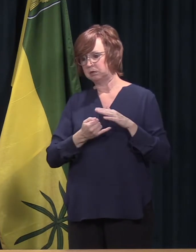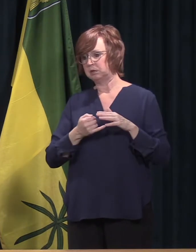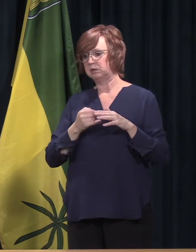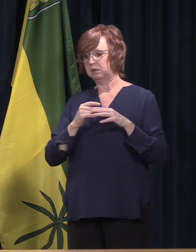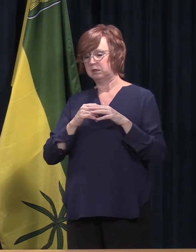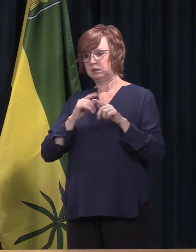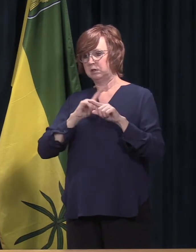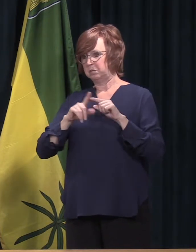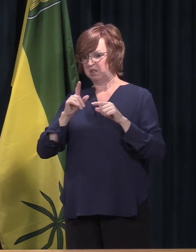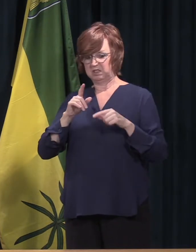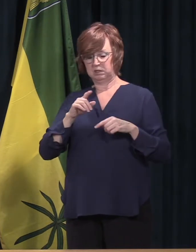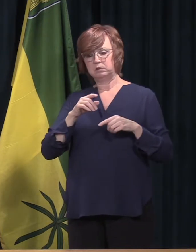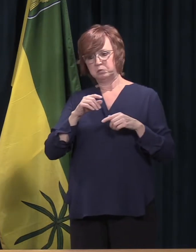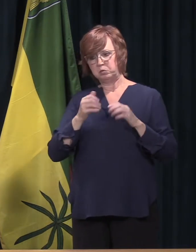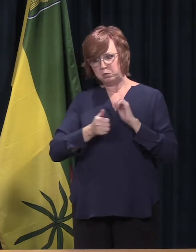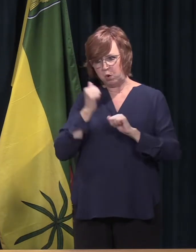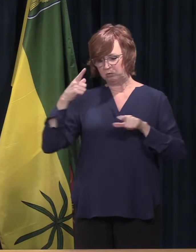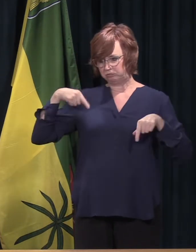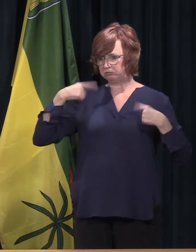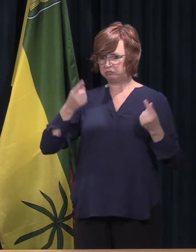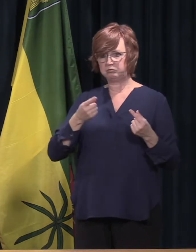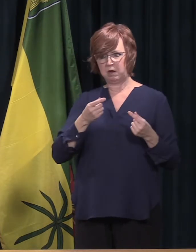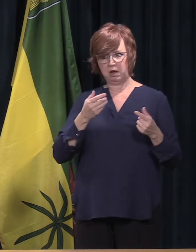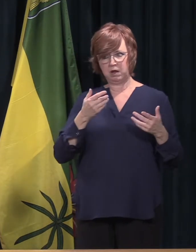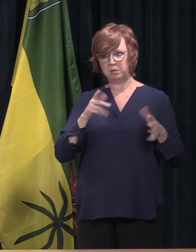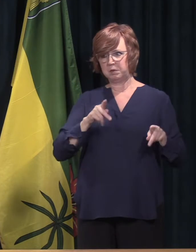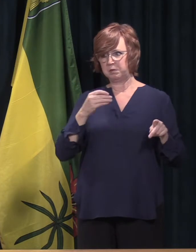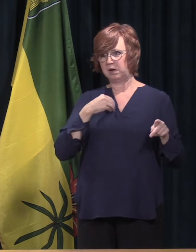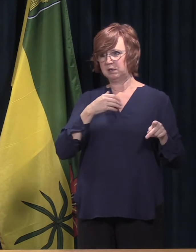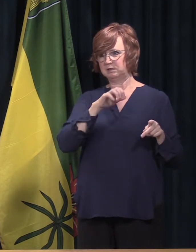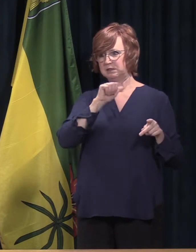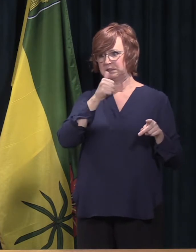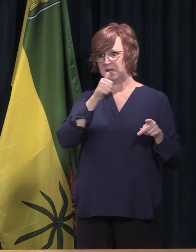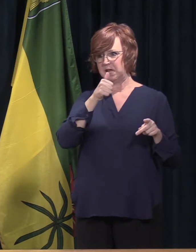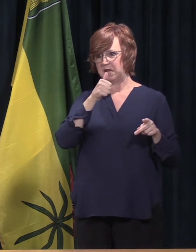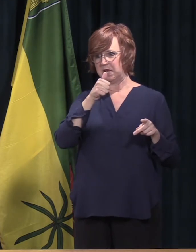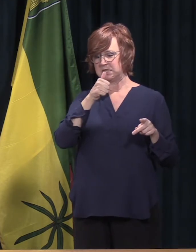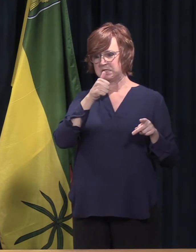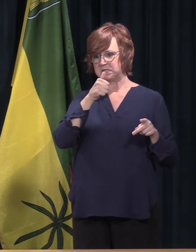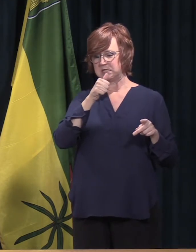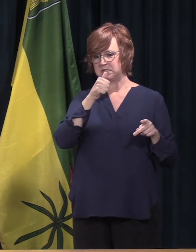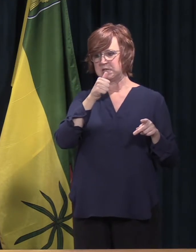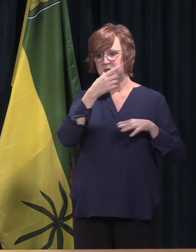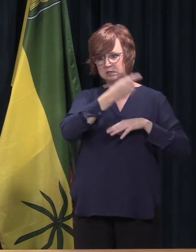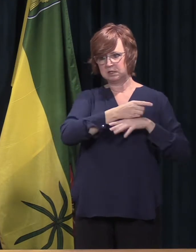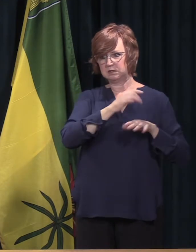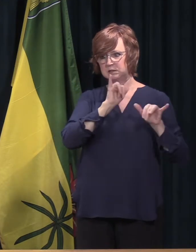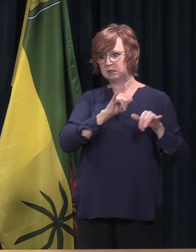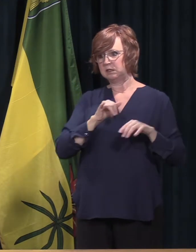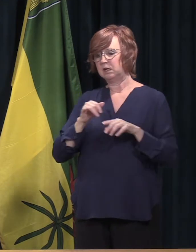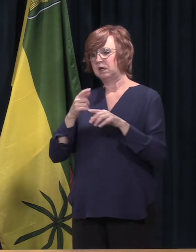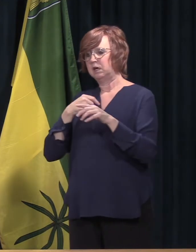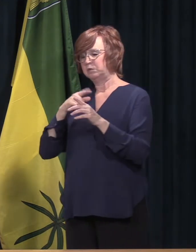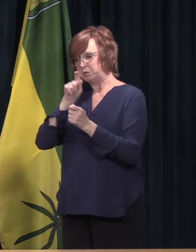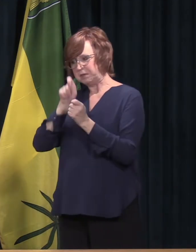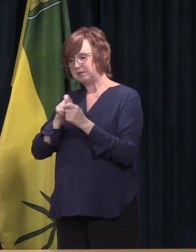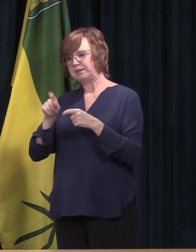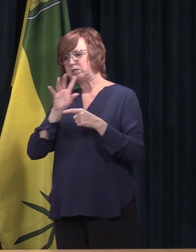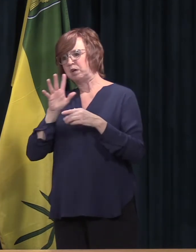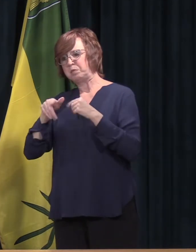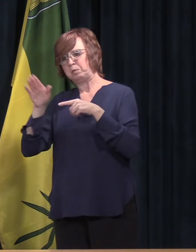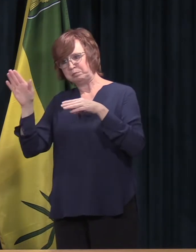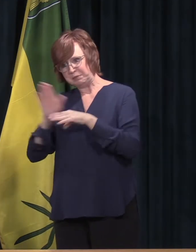always required unless you are in healthcare, for example. And Businesses, though, if businesses aren't following the measures. I